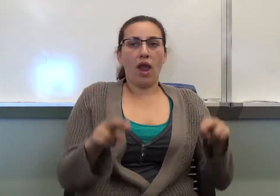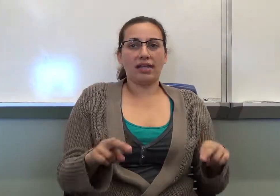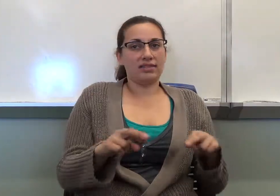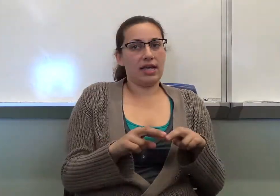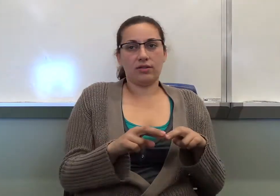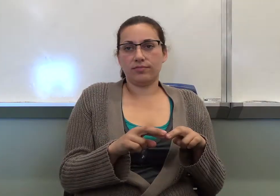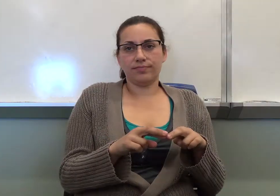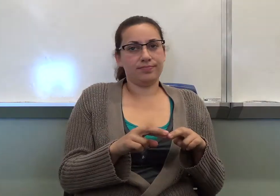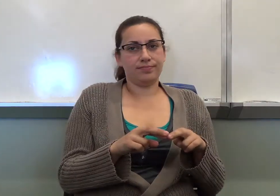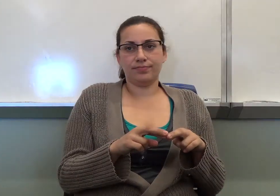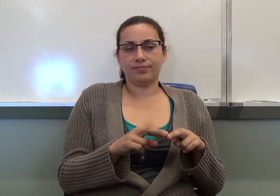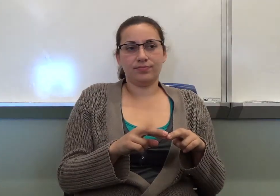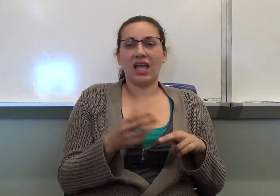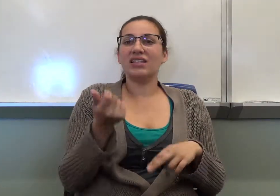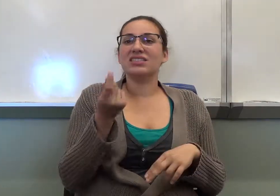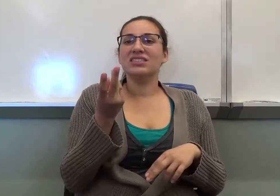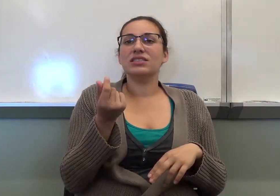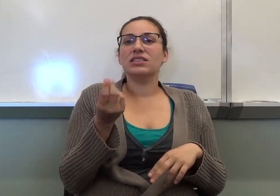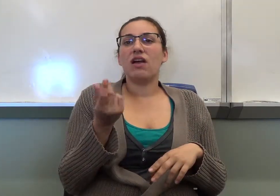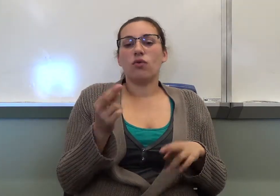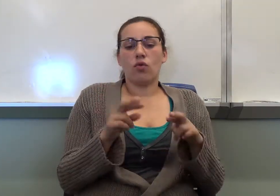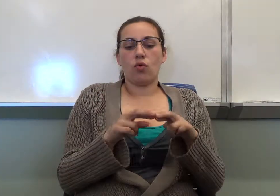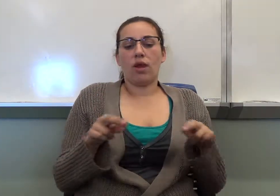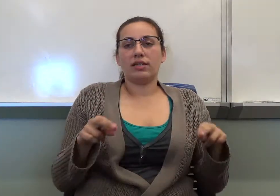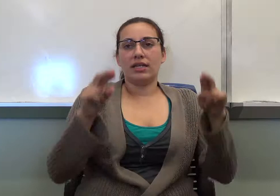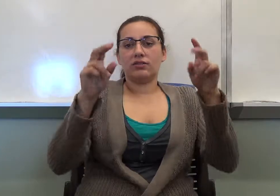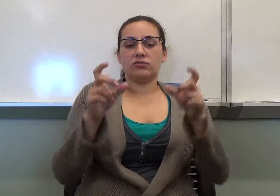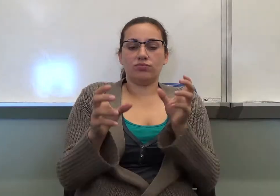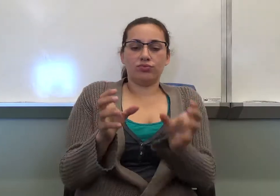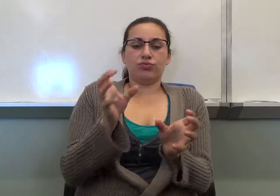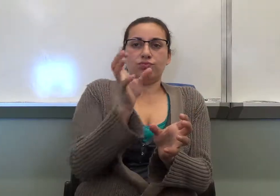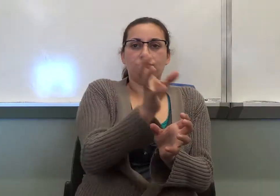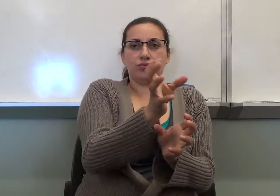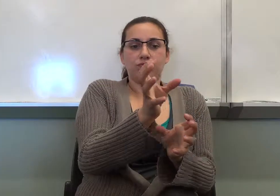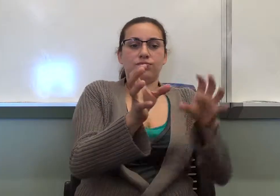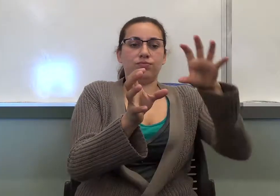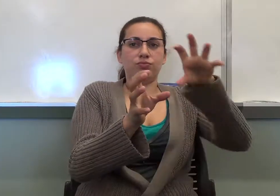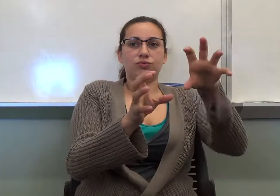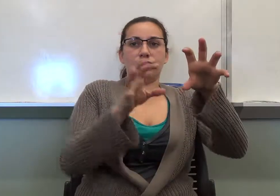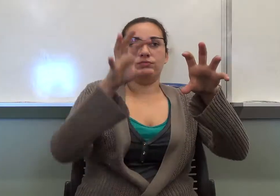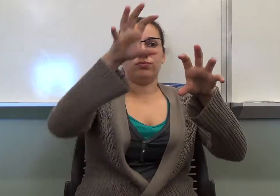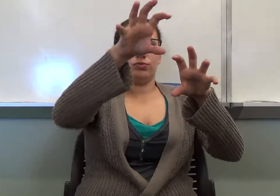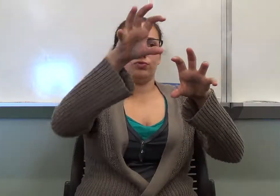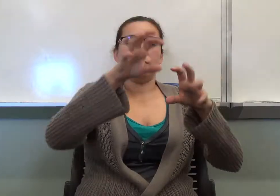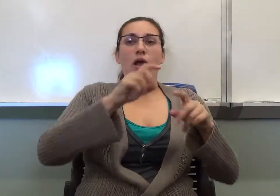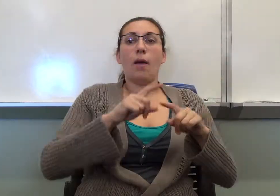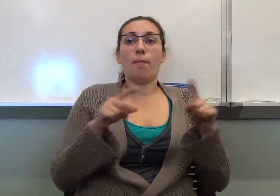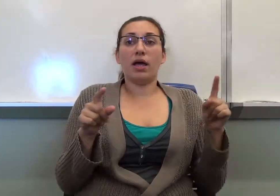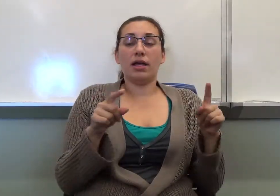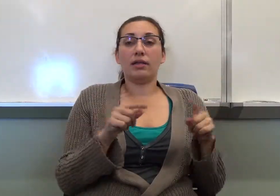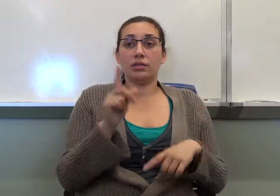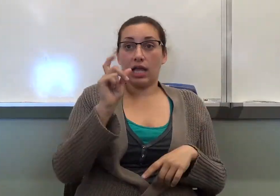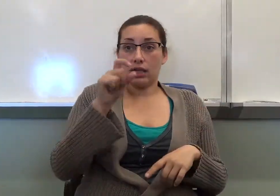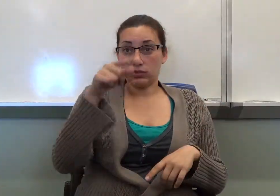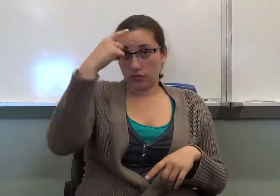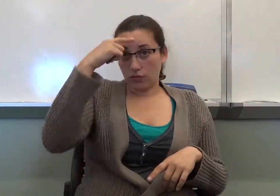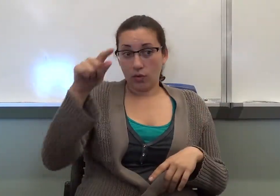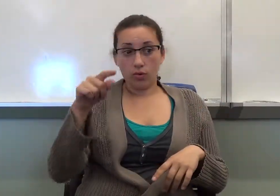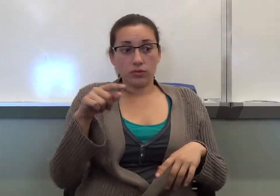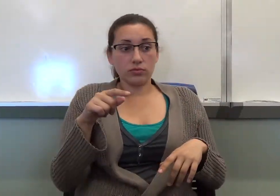It's several rectangles put together. Huh. But it just happened in this case that what they're asking you for, you do have the